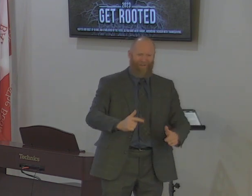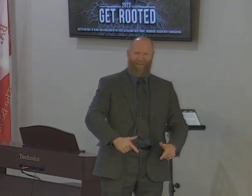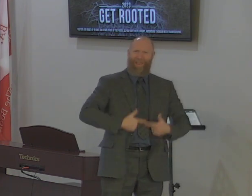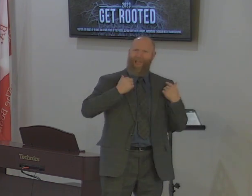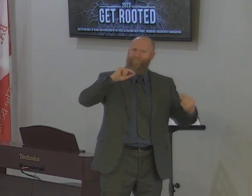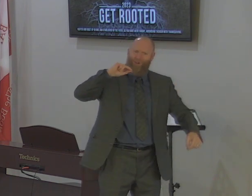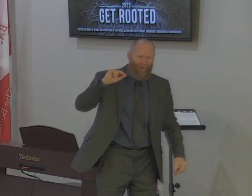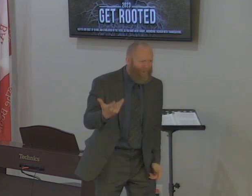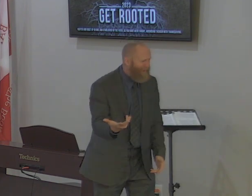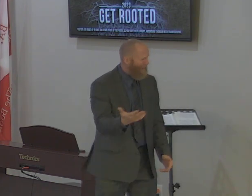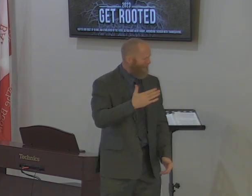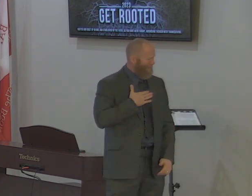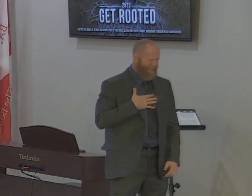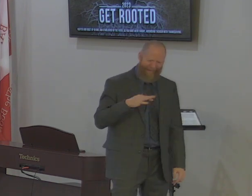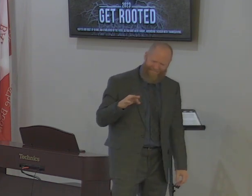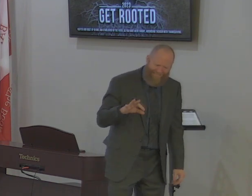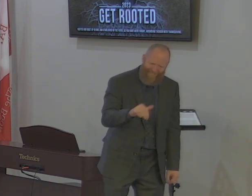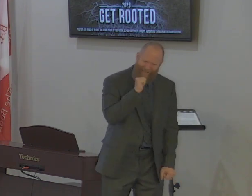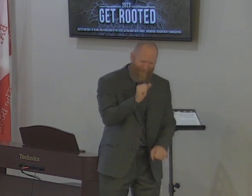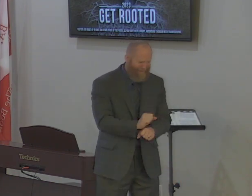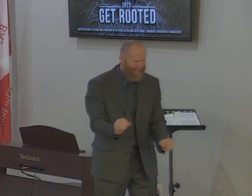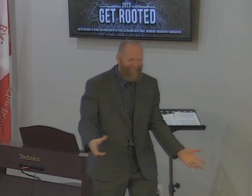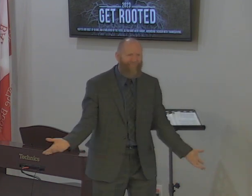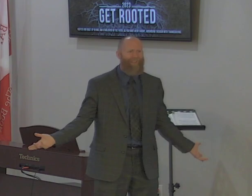Am I planting any seeds?